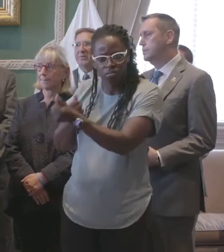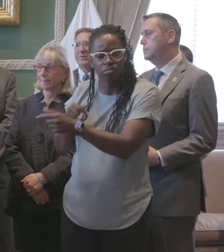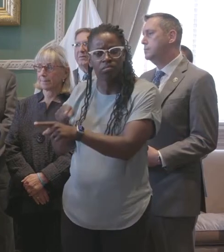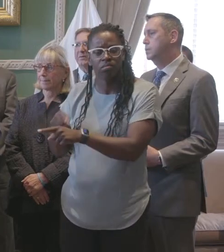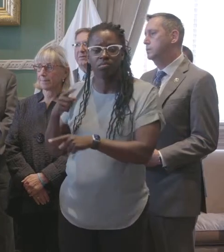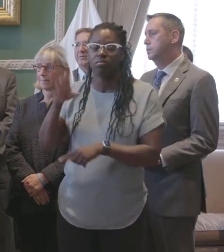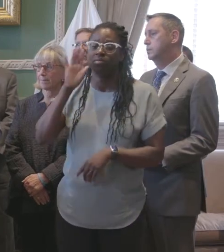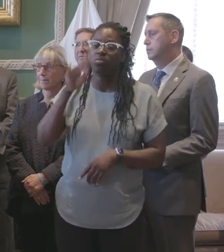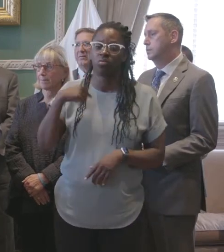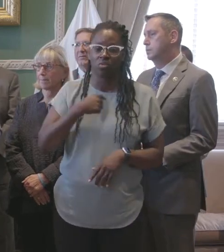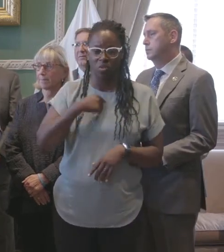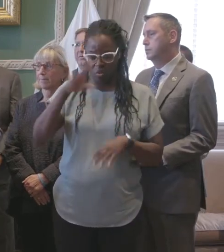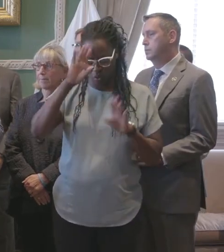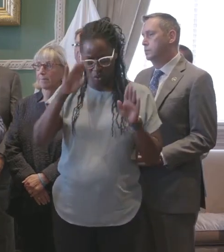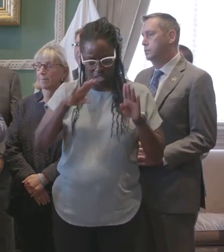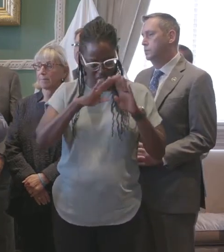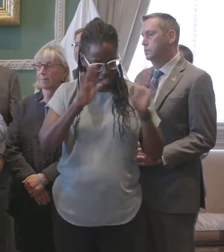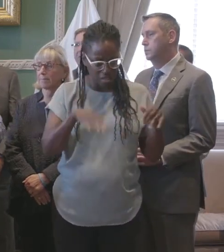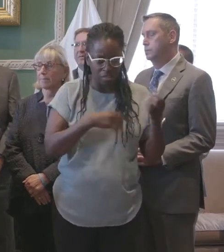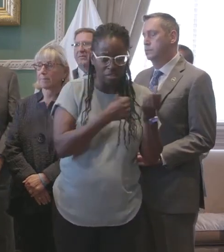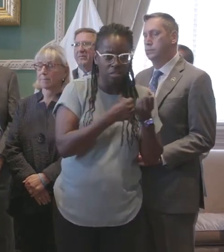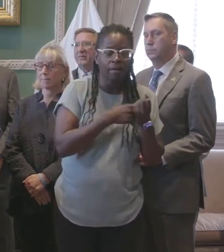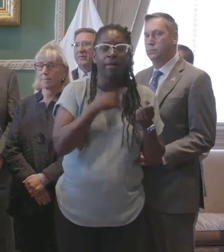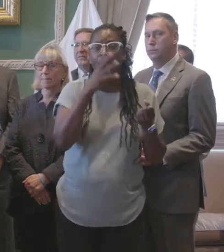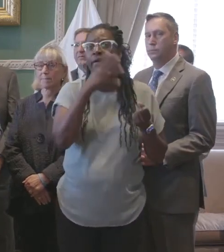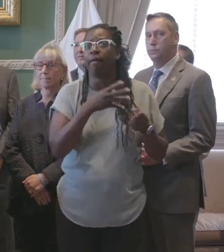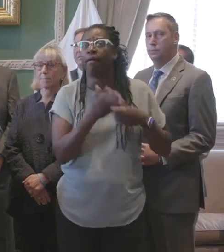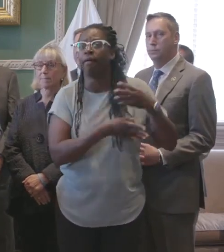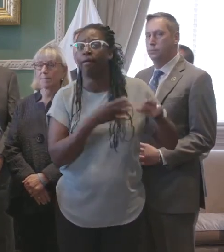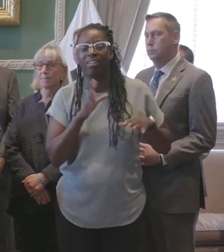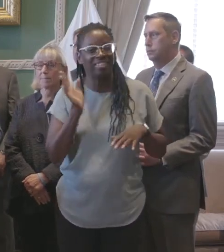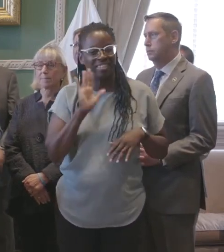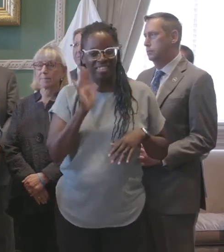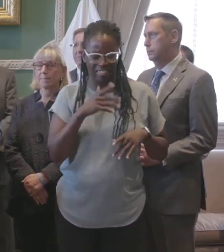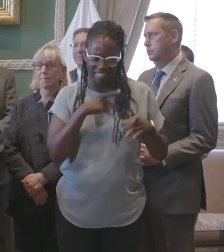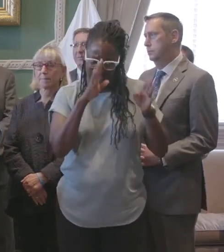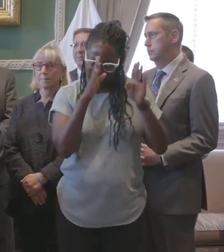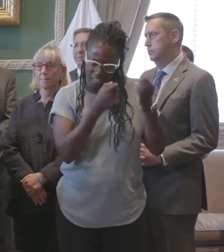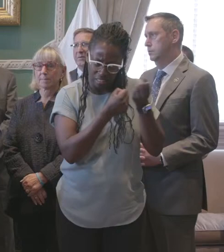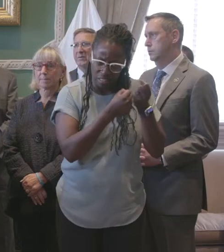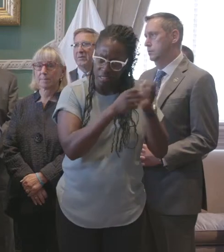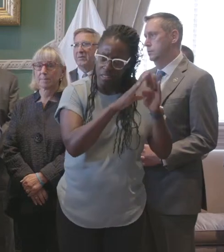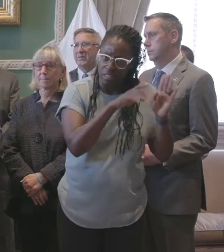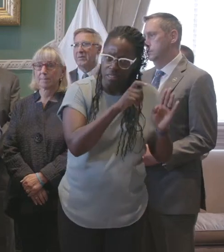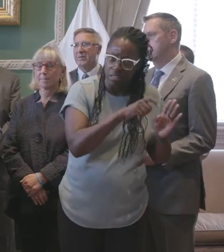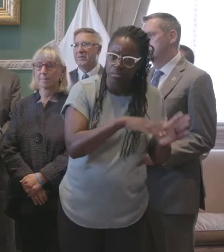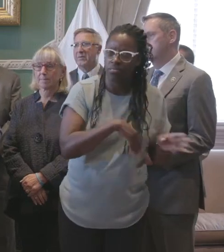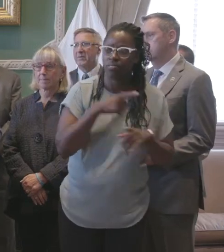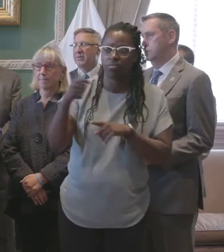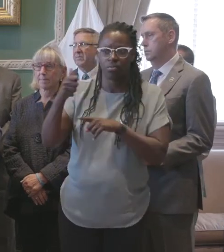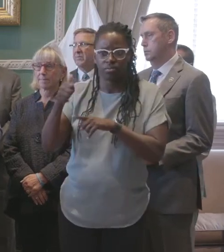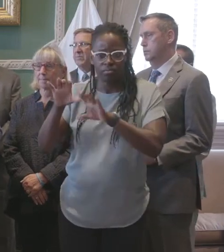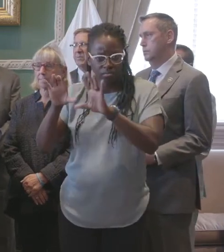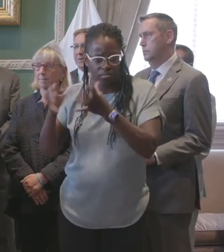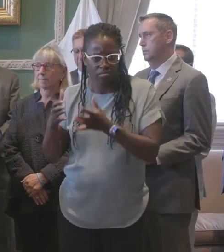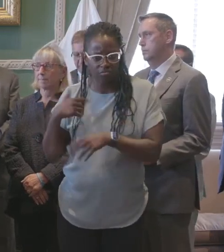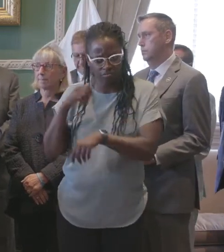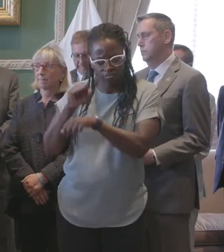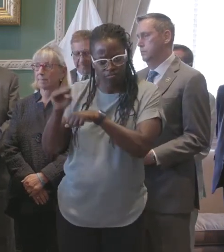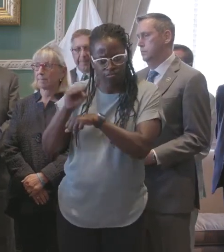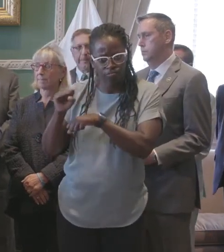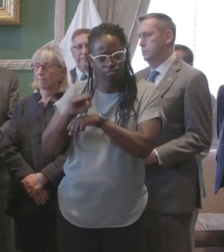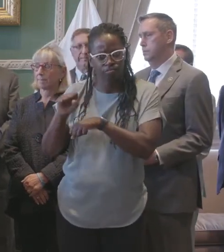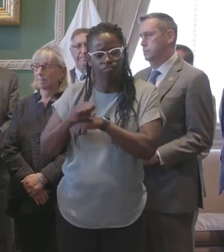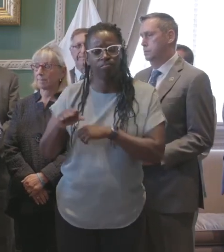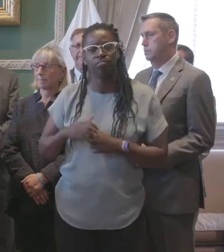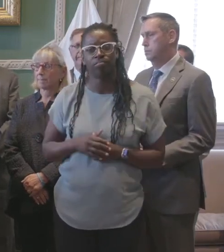we're not walking away from, but actually leaning in on, and something that we're going to be working on going forward, knowing that the general manager is doing such a great